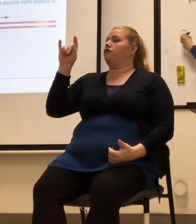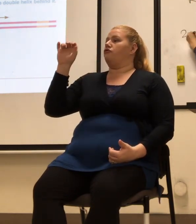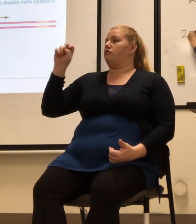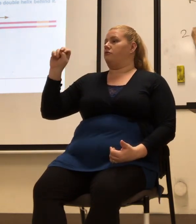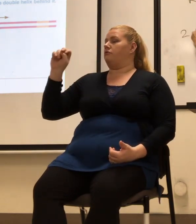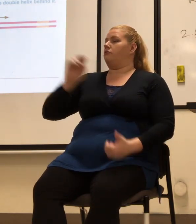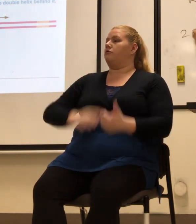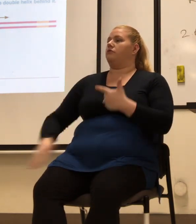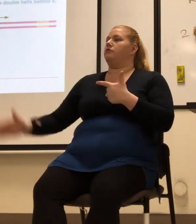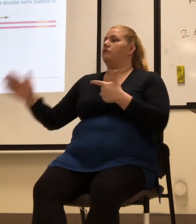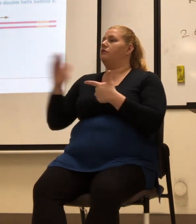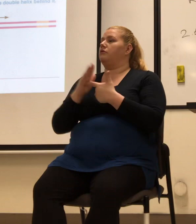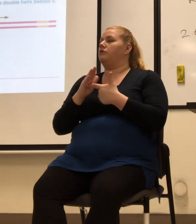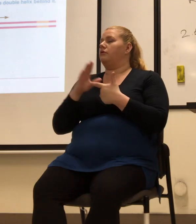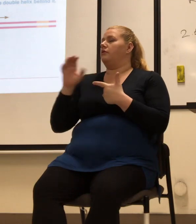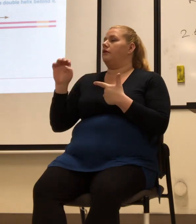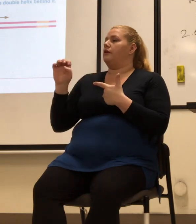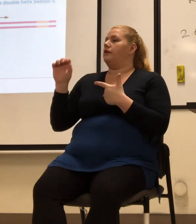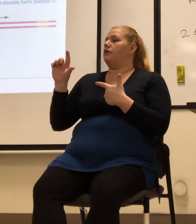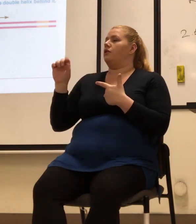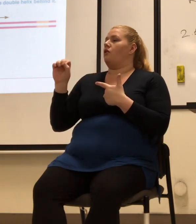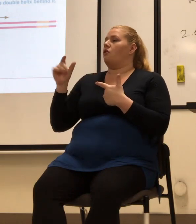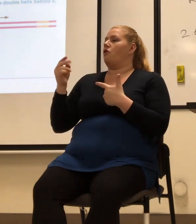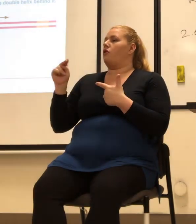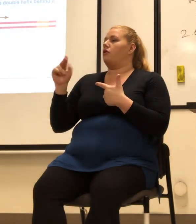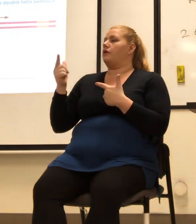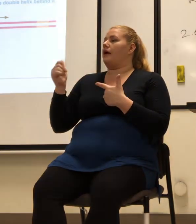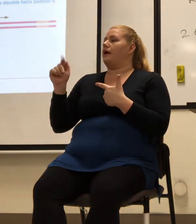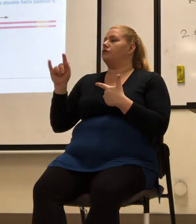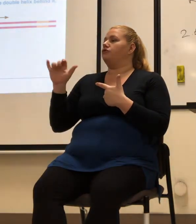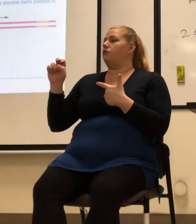Step number two, elongation.